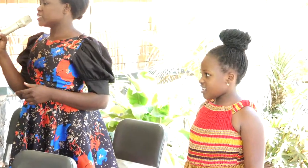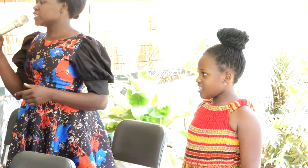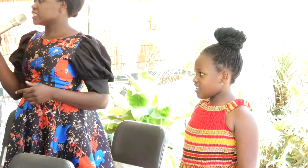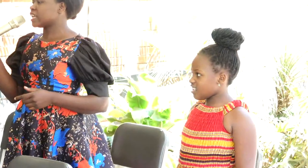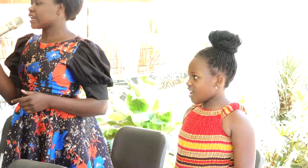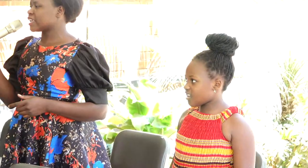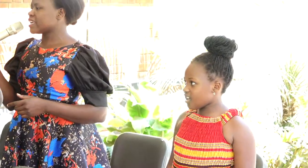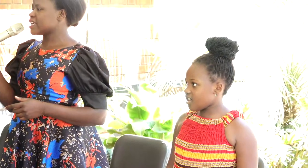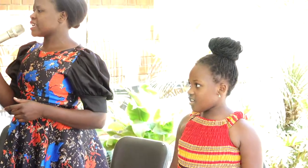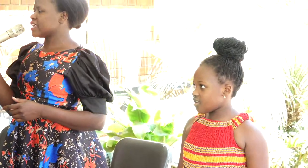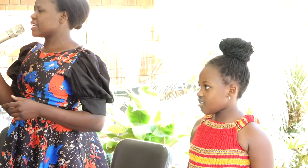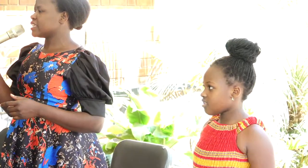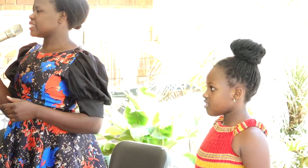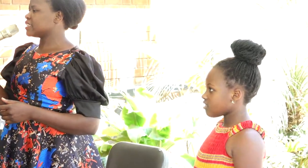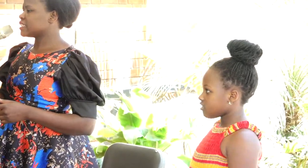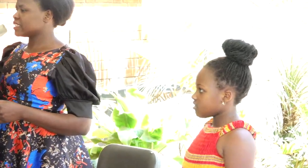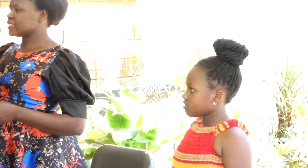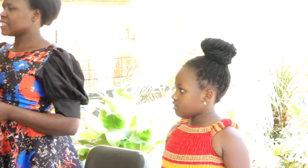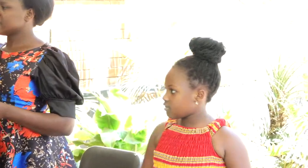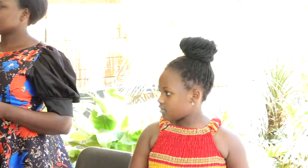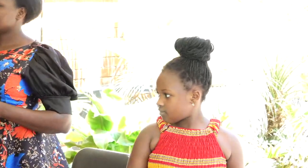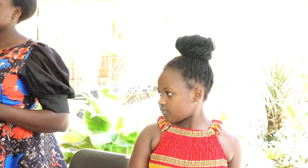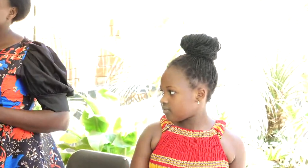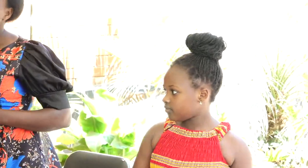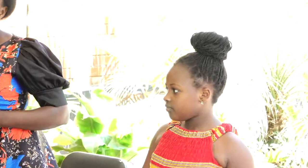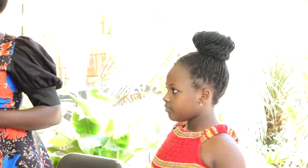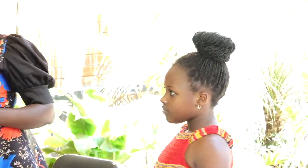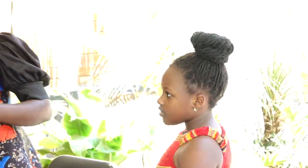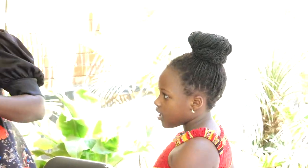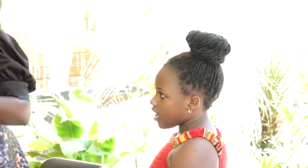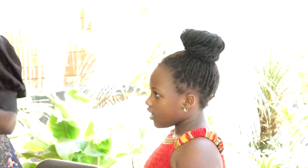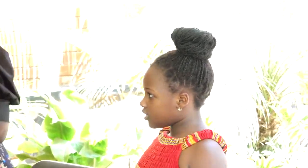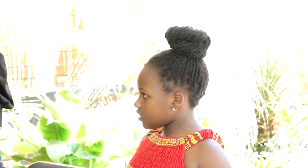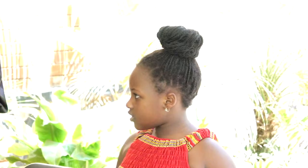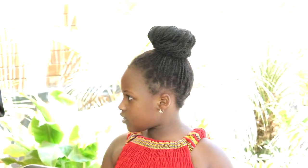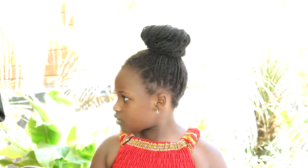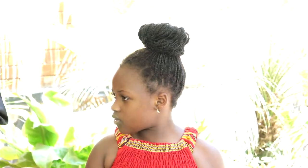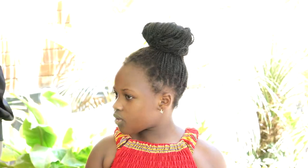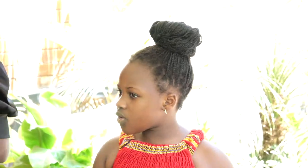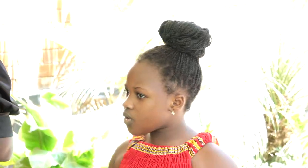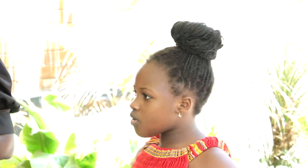Jesus did it again. I can't take it enough.